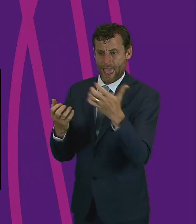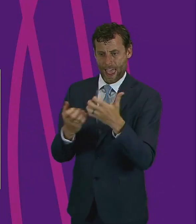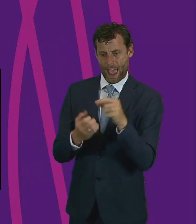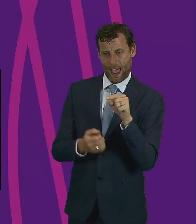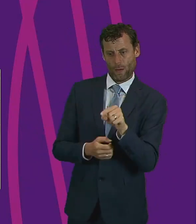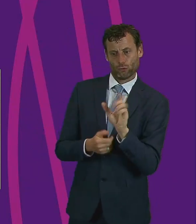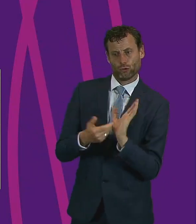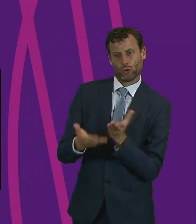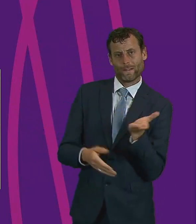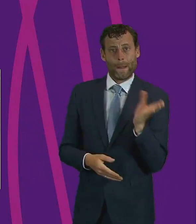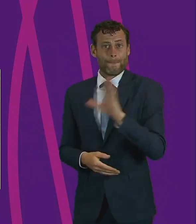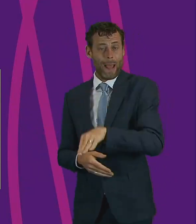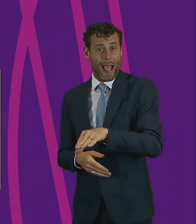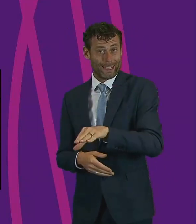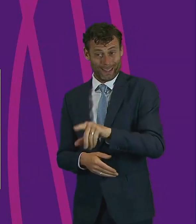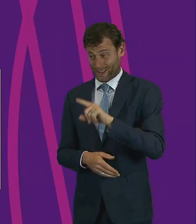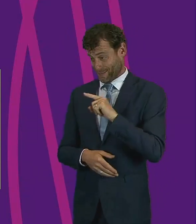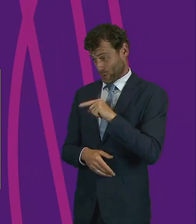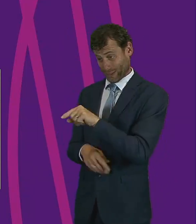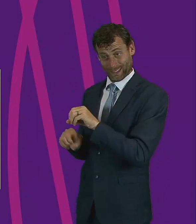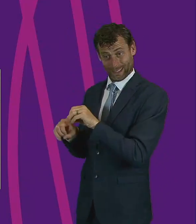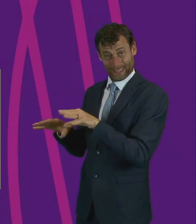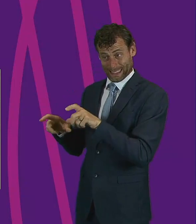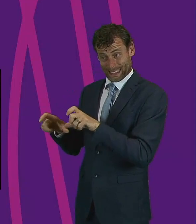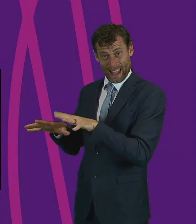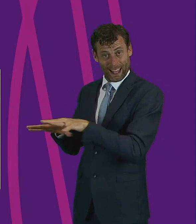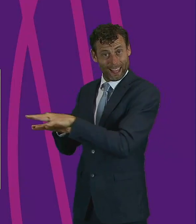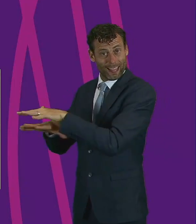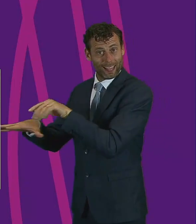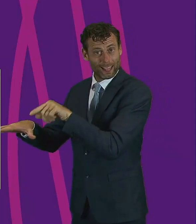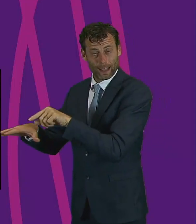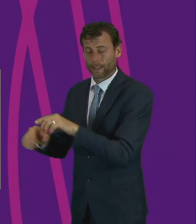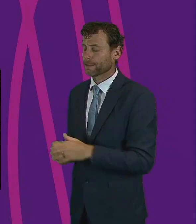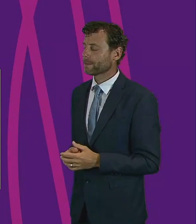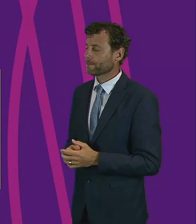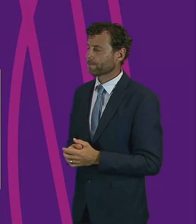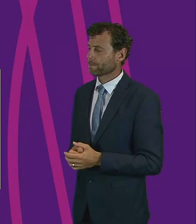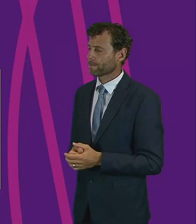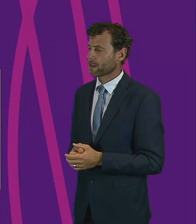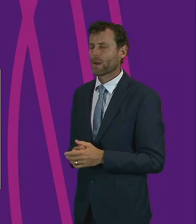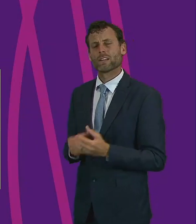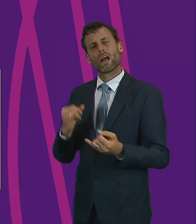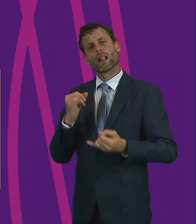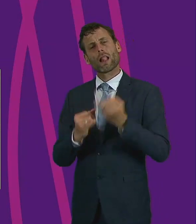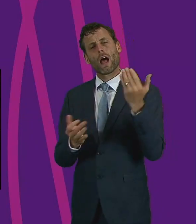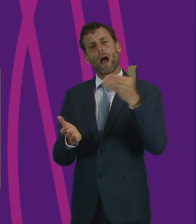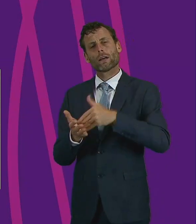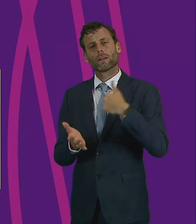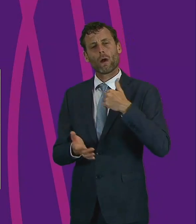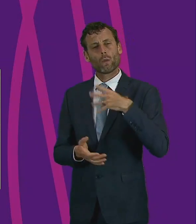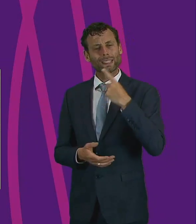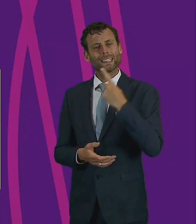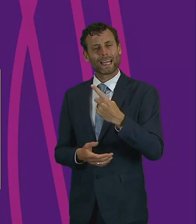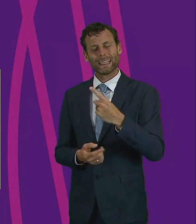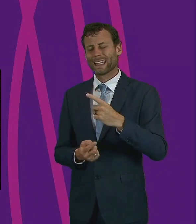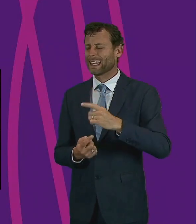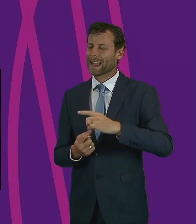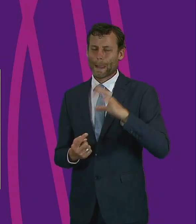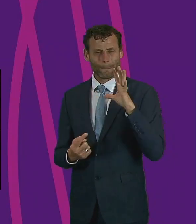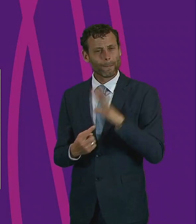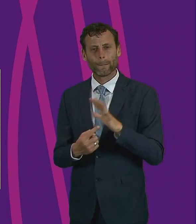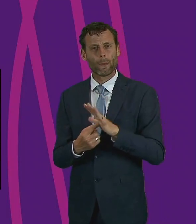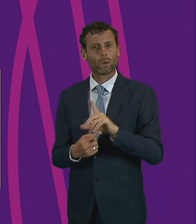pandemic progresses. But the final thing I want to say is this. It really is important that every single one